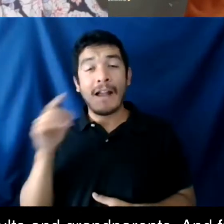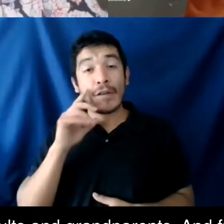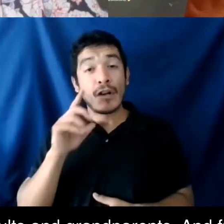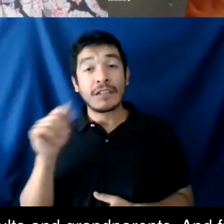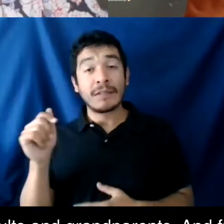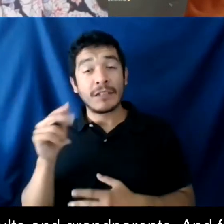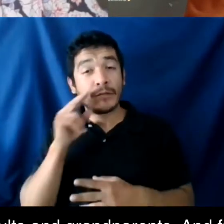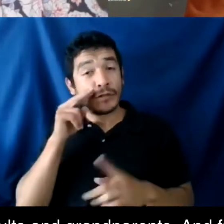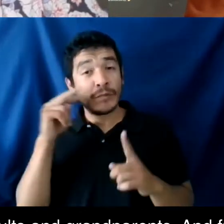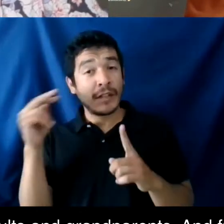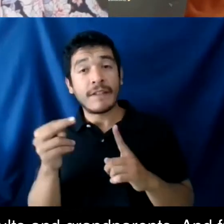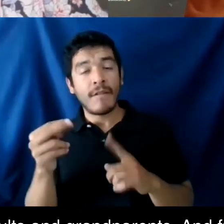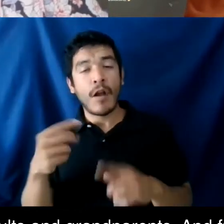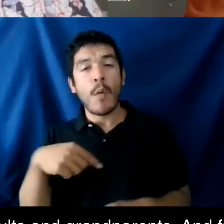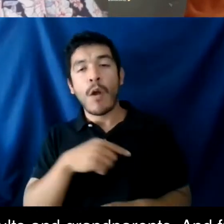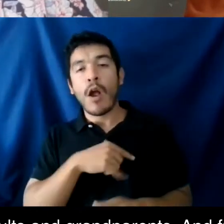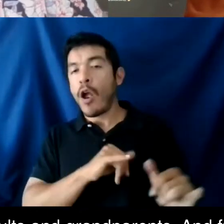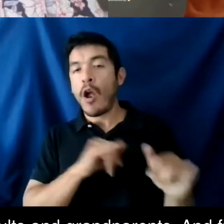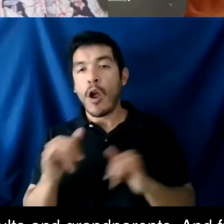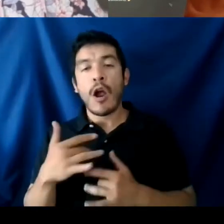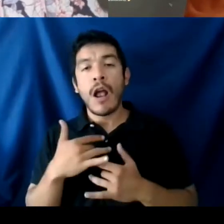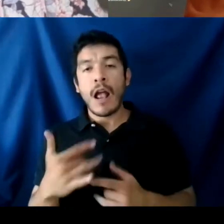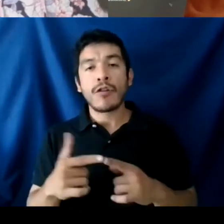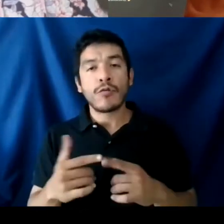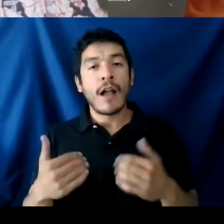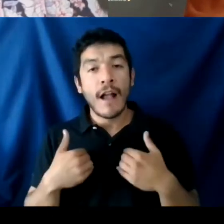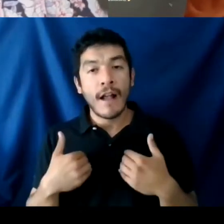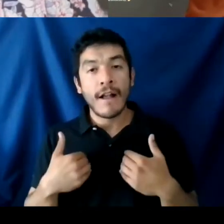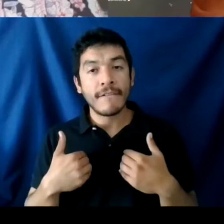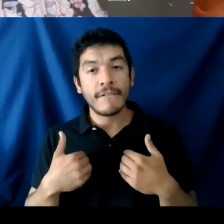perspective, we also tend to have,